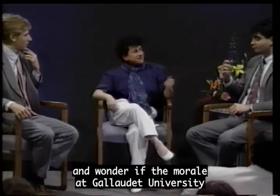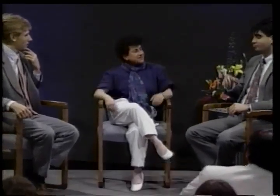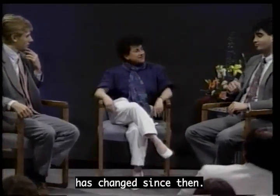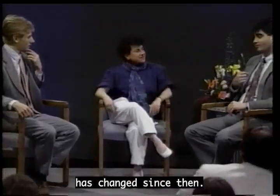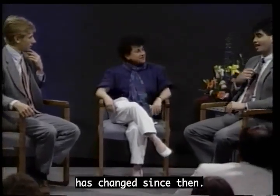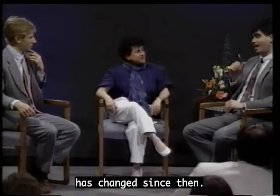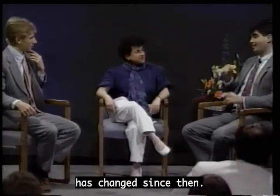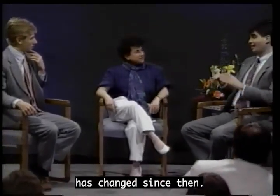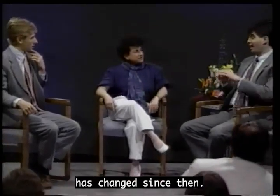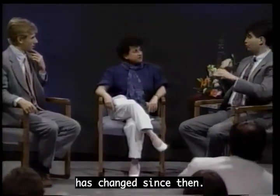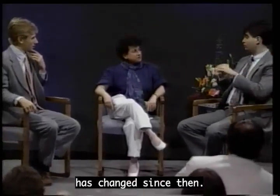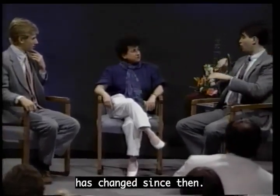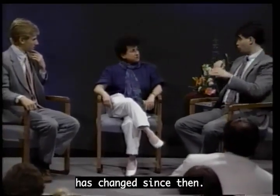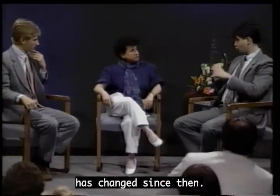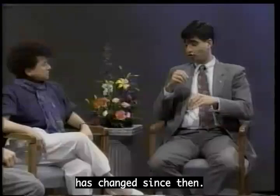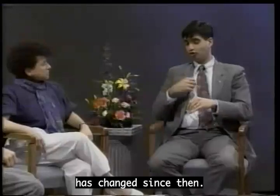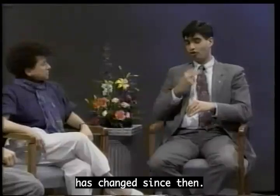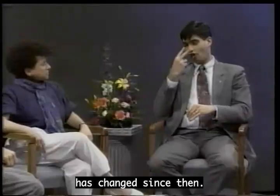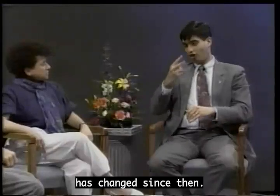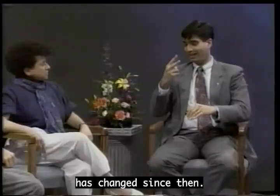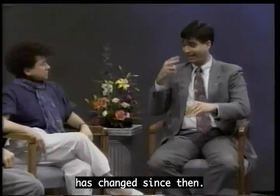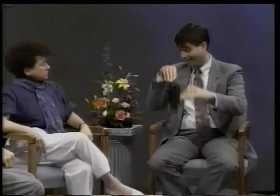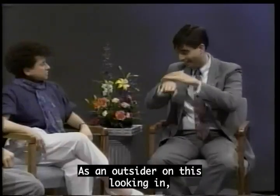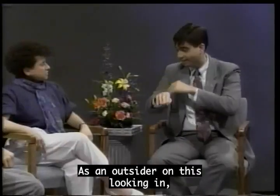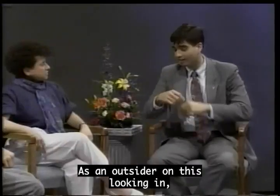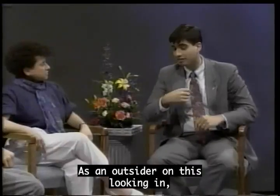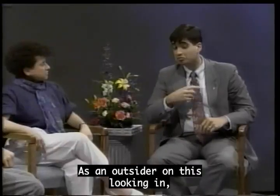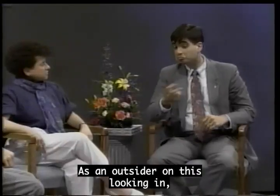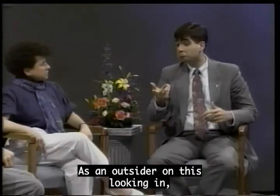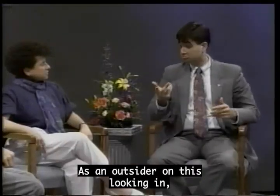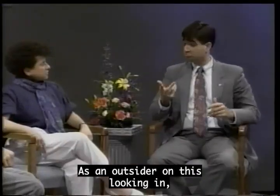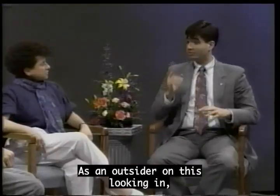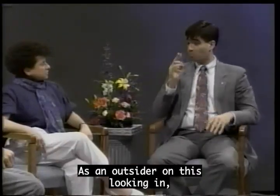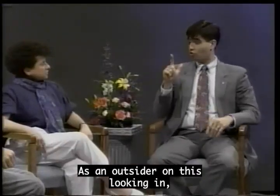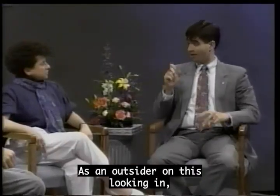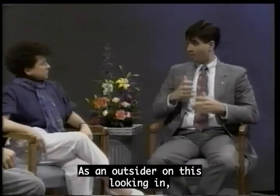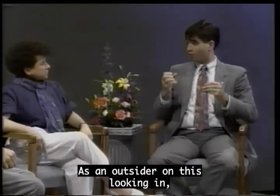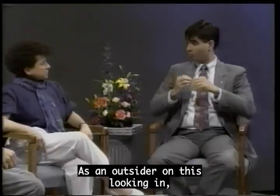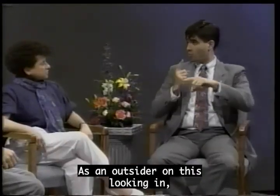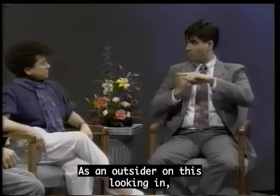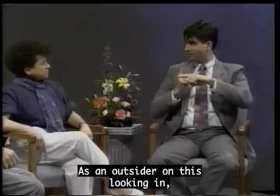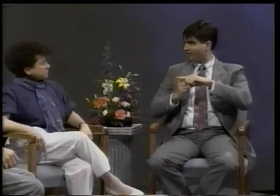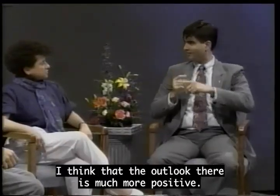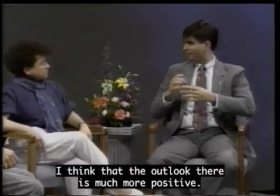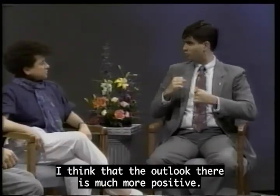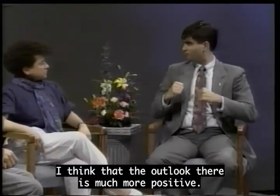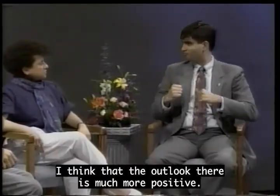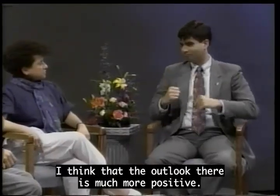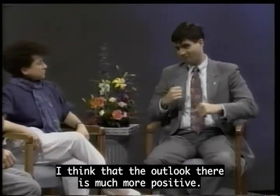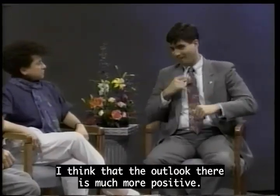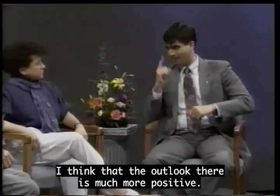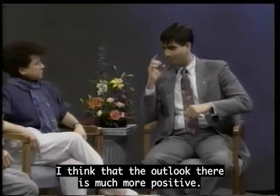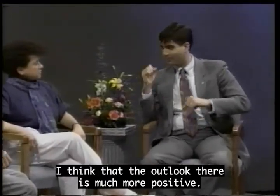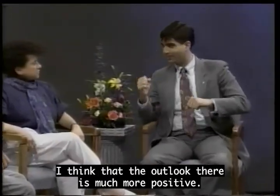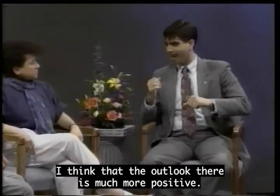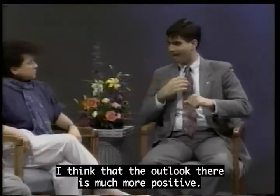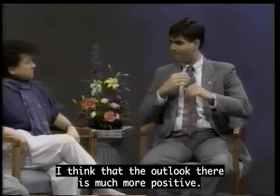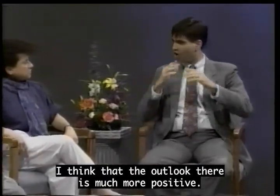then. As an outsider on this, looking in, I think that the outlook there is much more positive. We have a